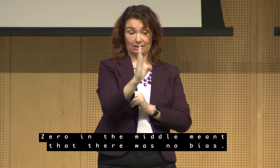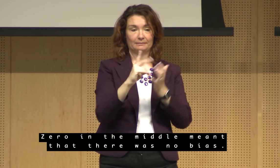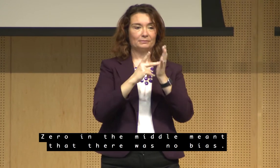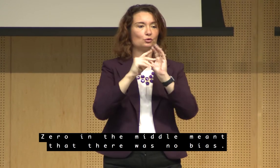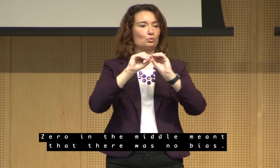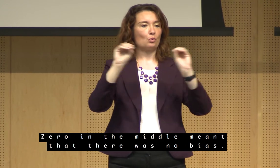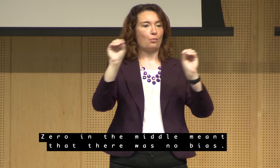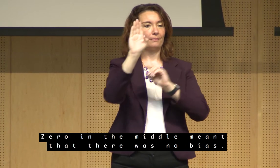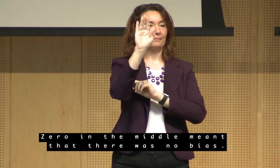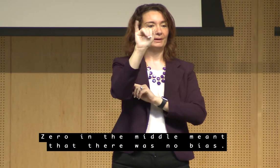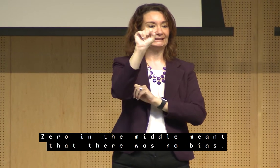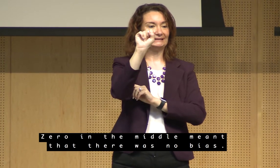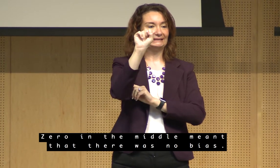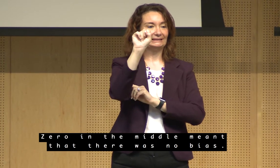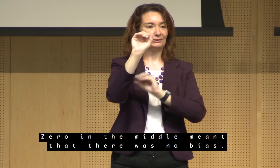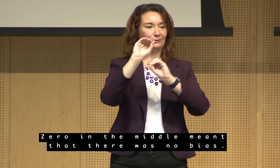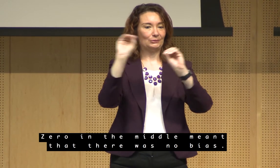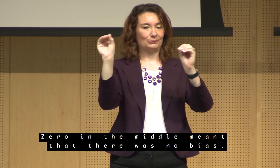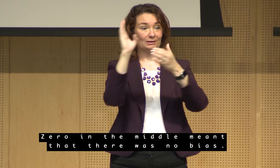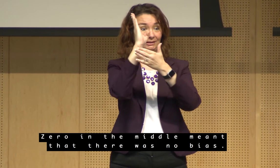middle meant that there was no bias.